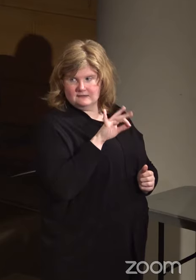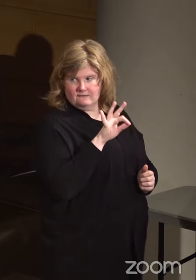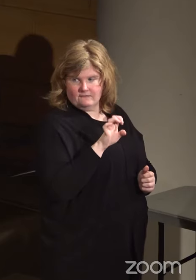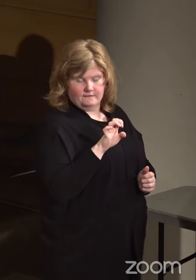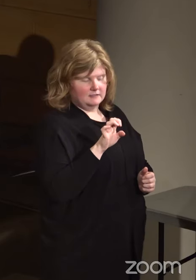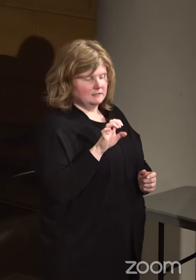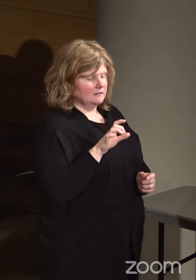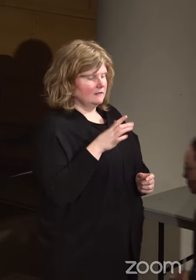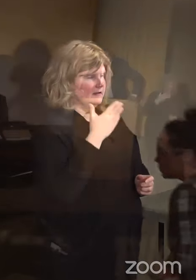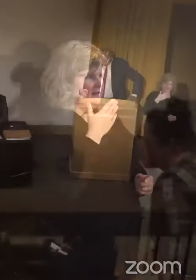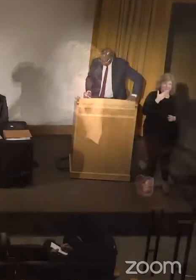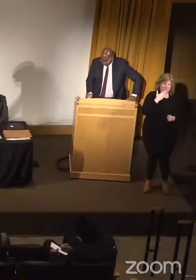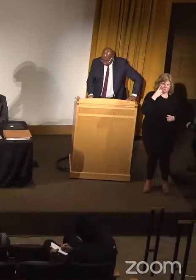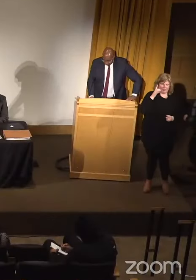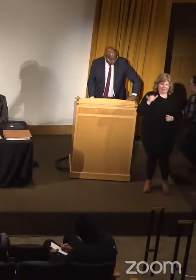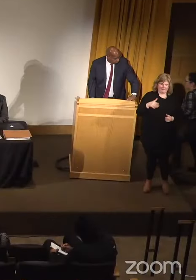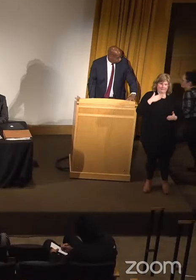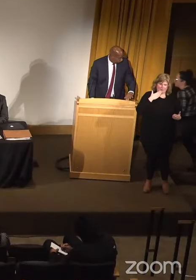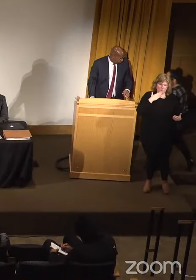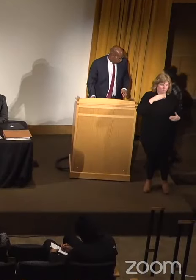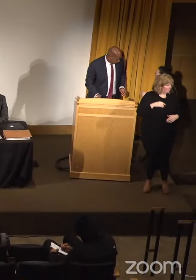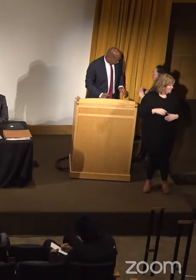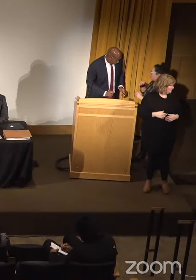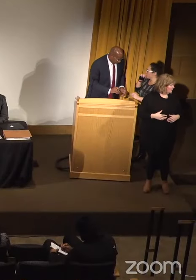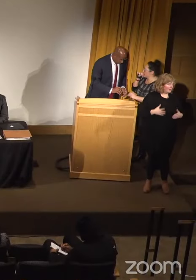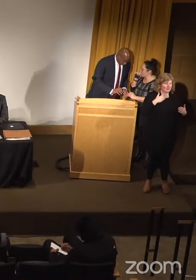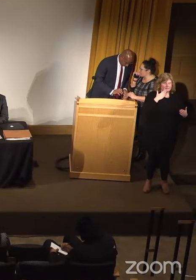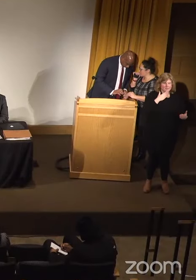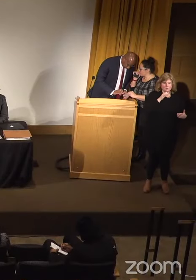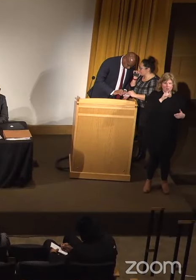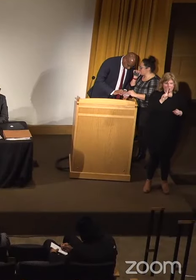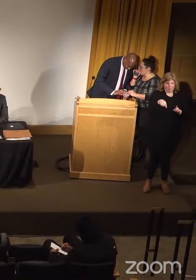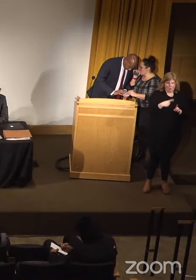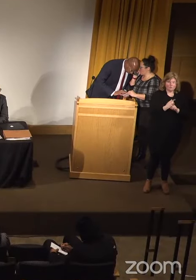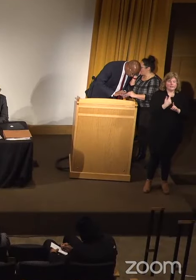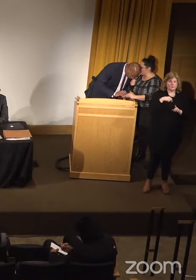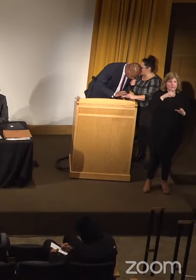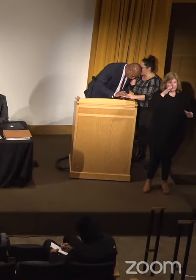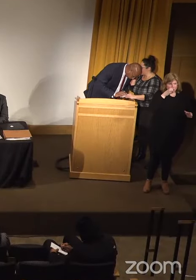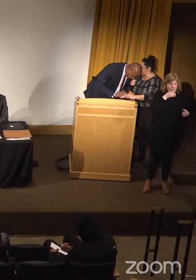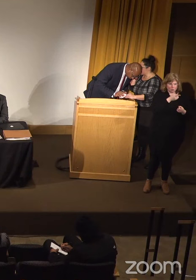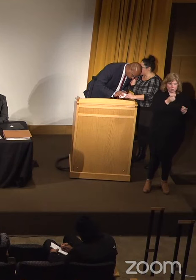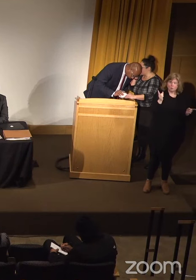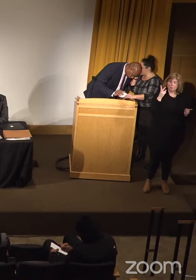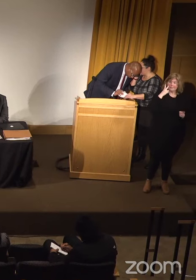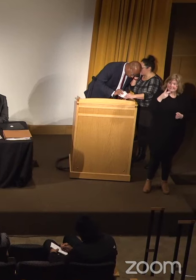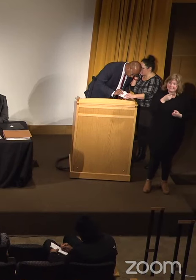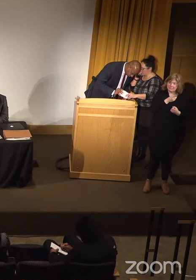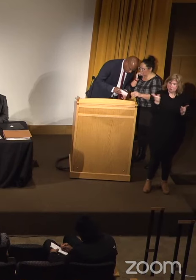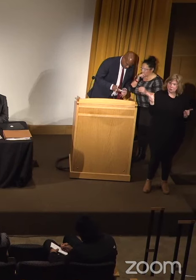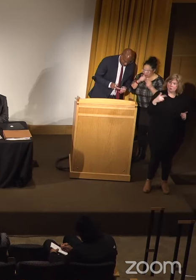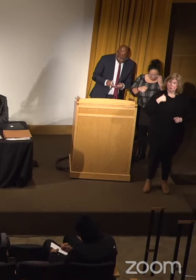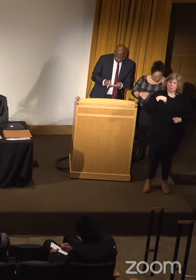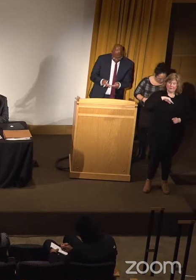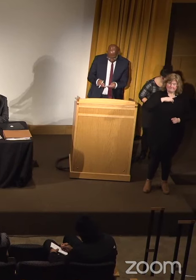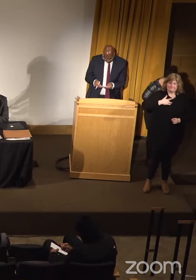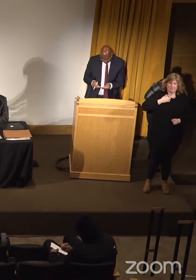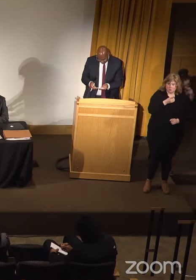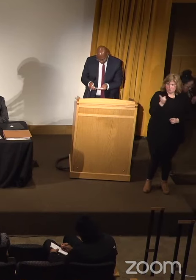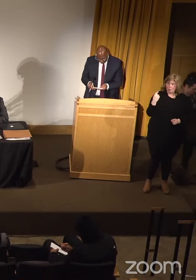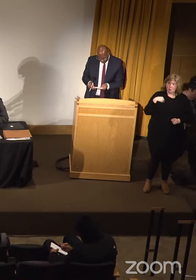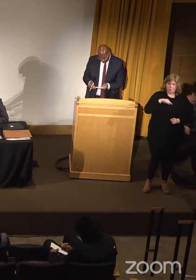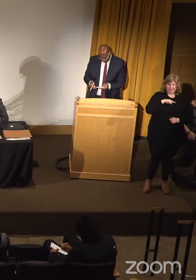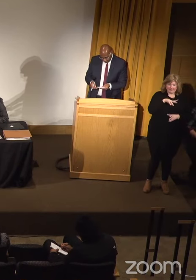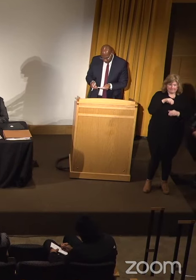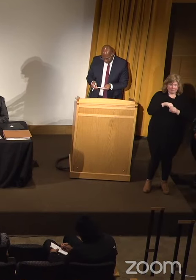First of thank you for that, and thank you. And thank you. Not only do we hear you, we see you, and we feel you. We have been